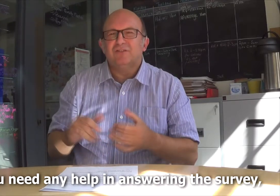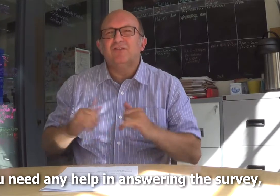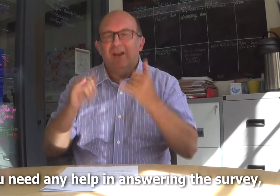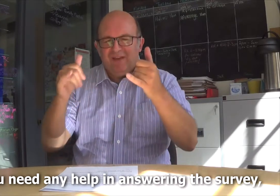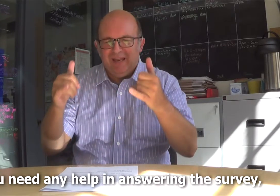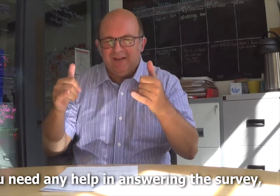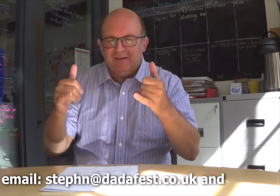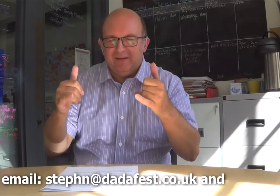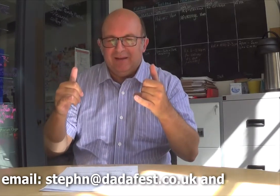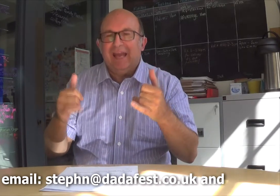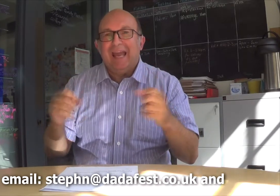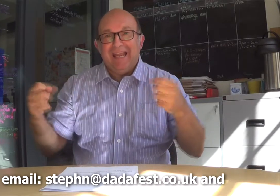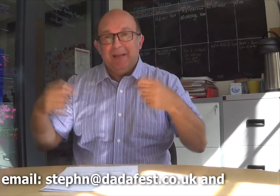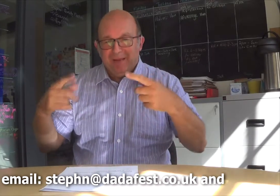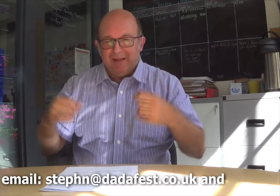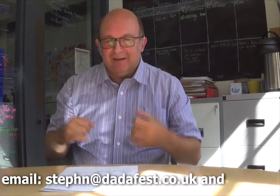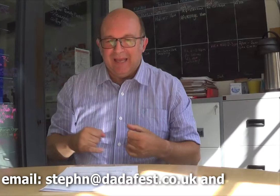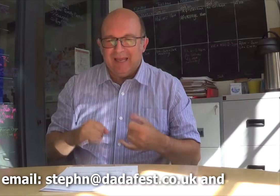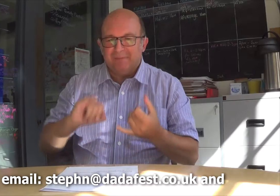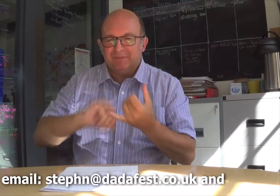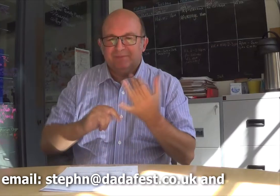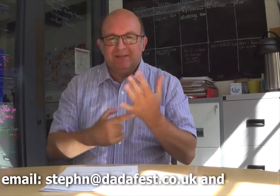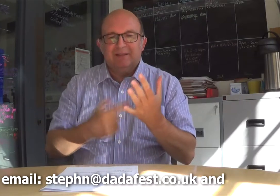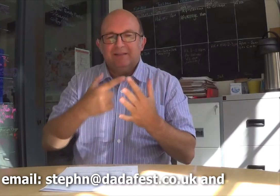answering the survey, email